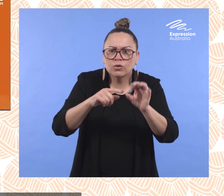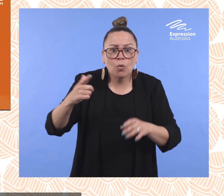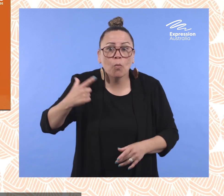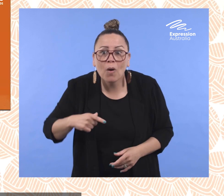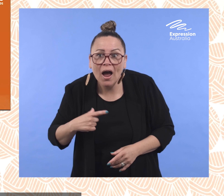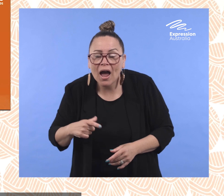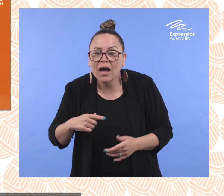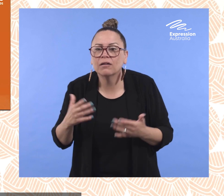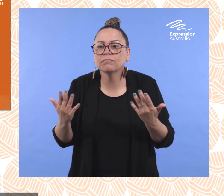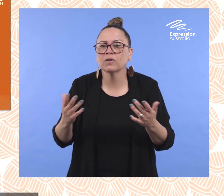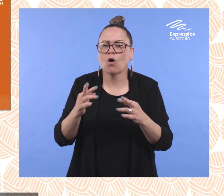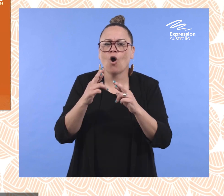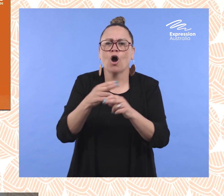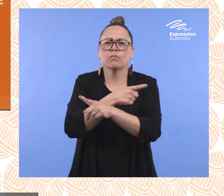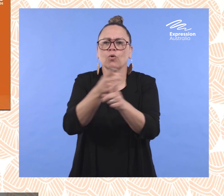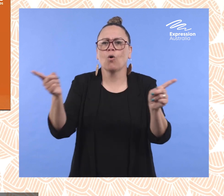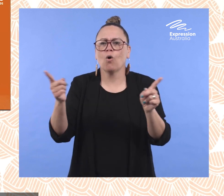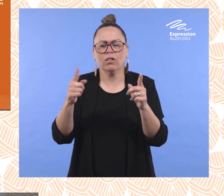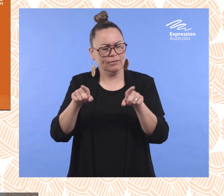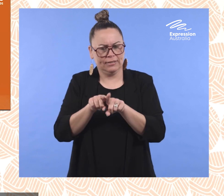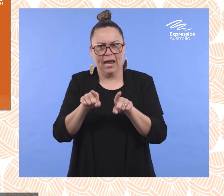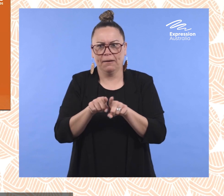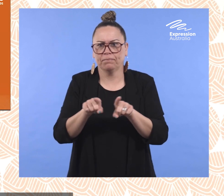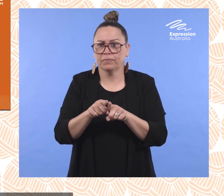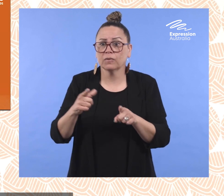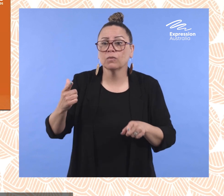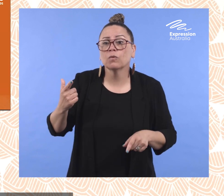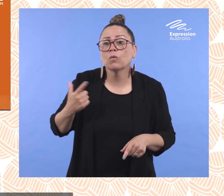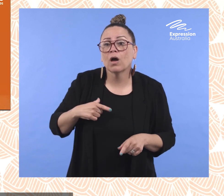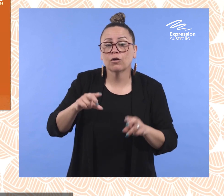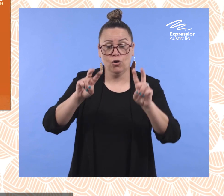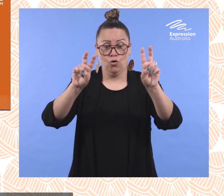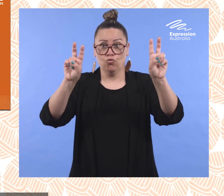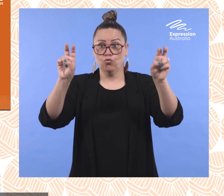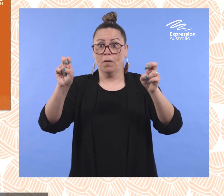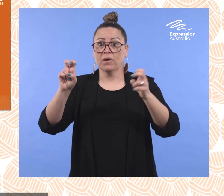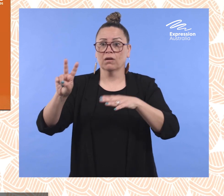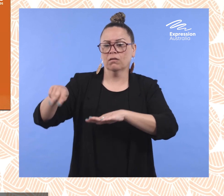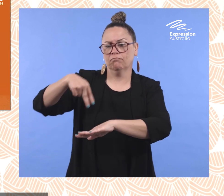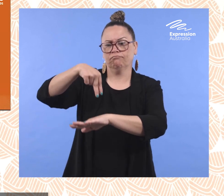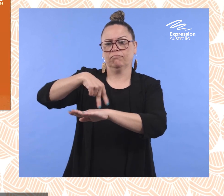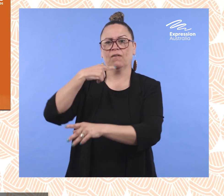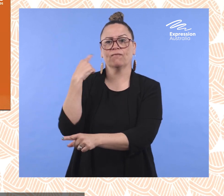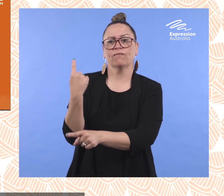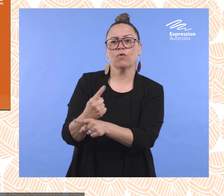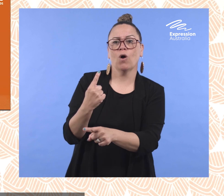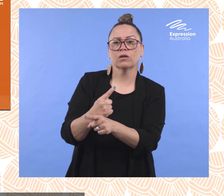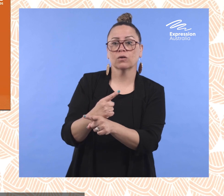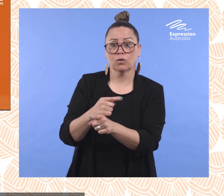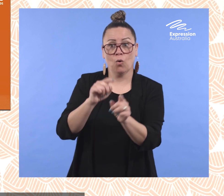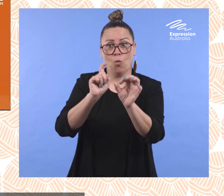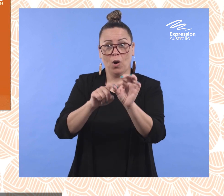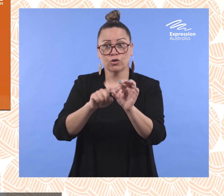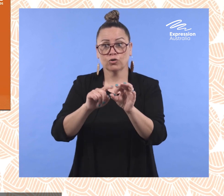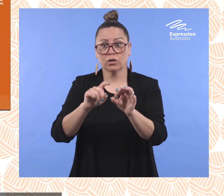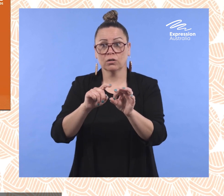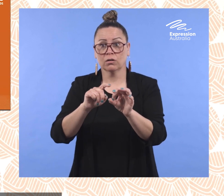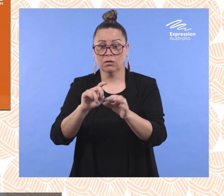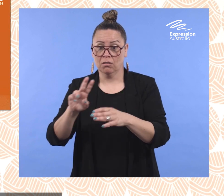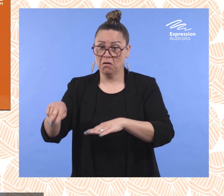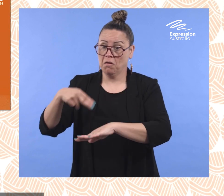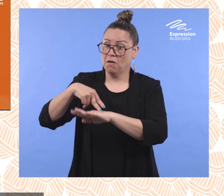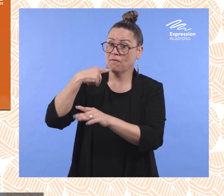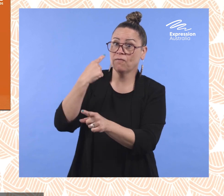Hopefully you also share this why for joining. Yeah. So we're looking at the voice and a question around the voice. Do you